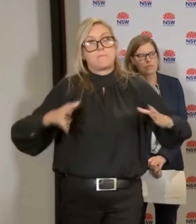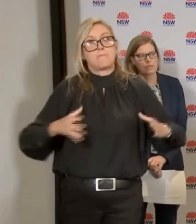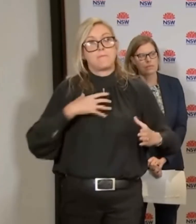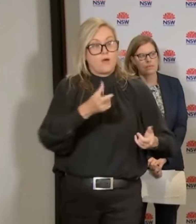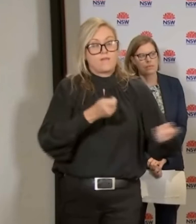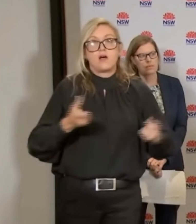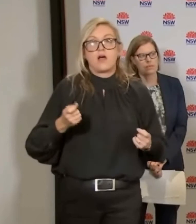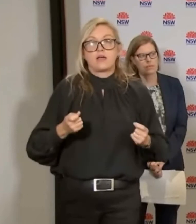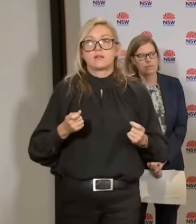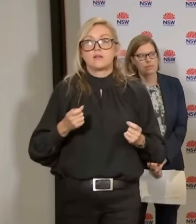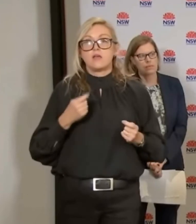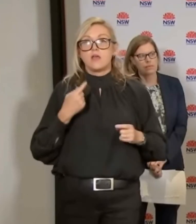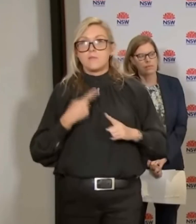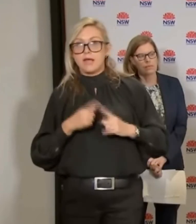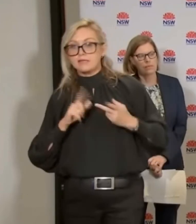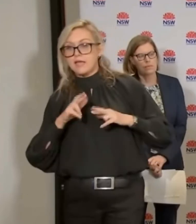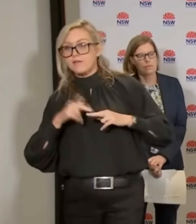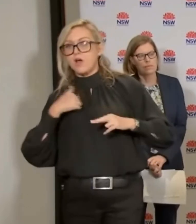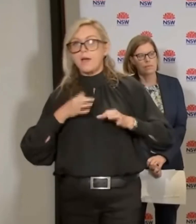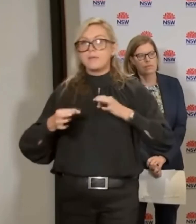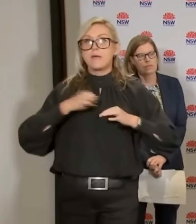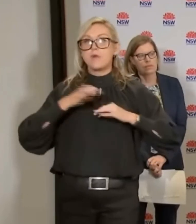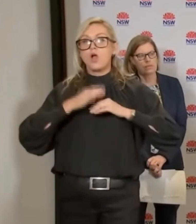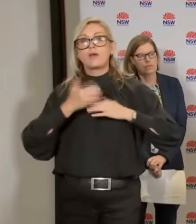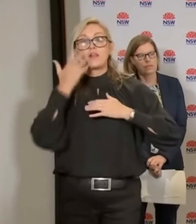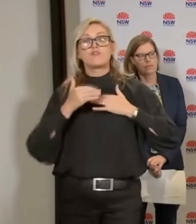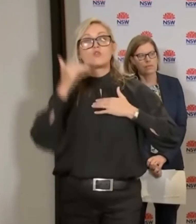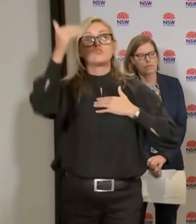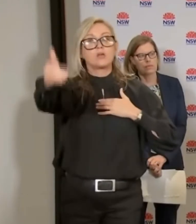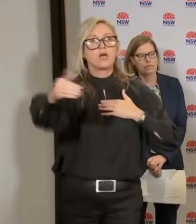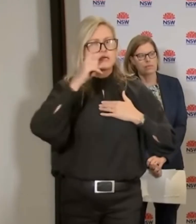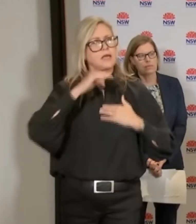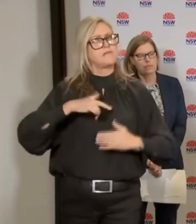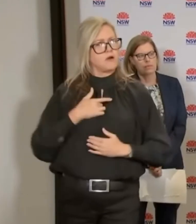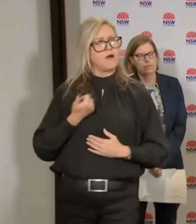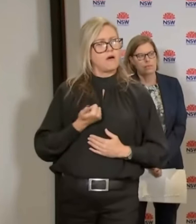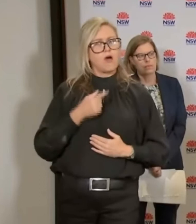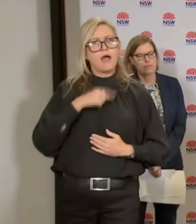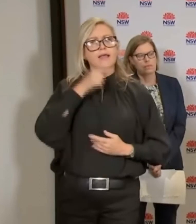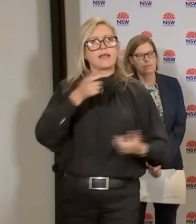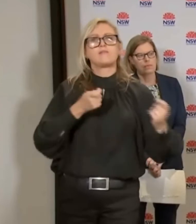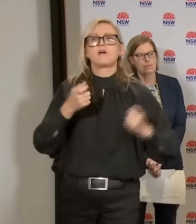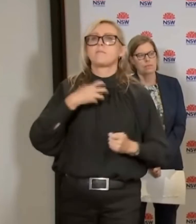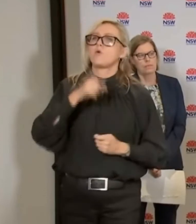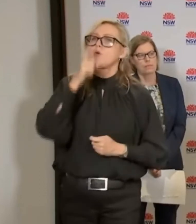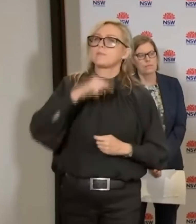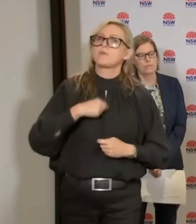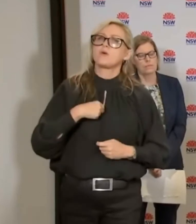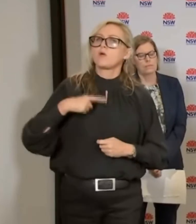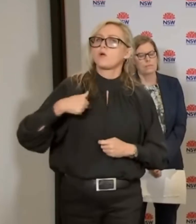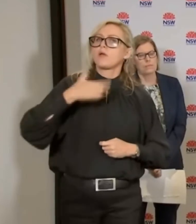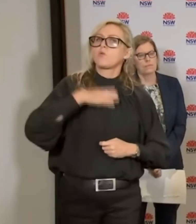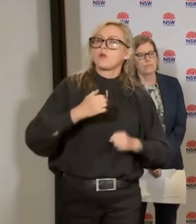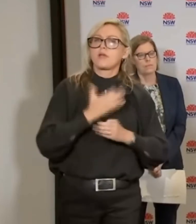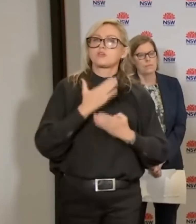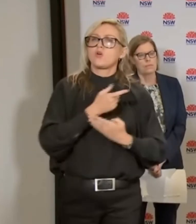book with more confidence, knowing full well the direction in which New South Wales is going. And that's what we've always aimed to do, provide that certainty,